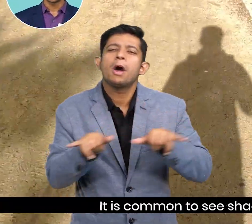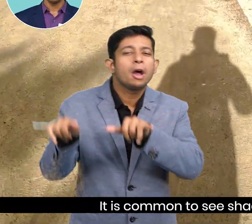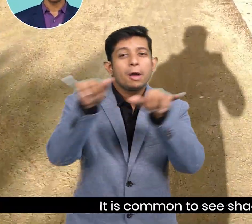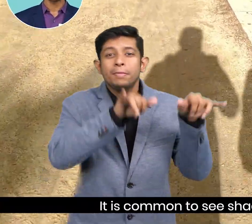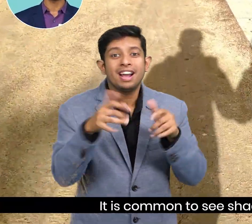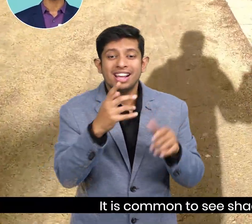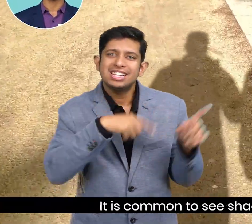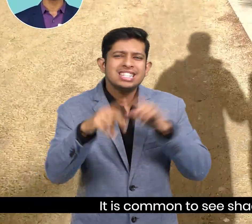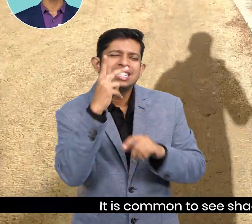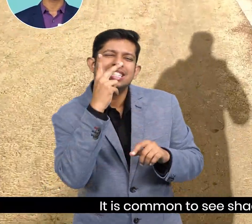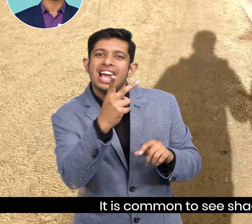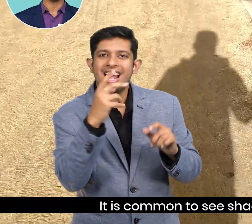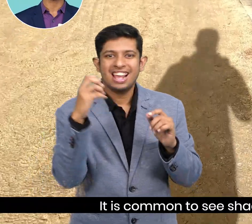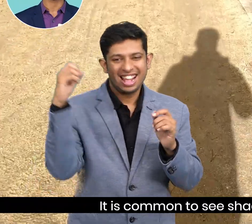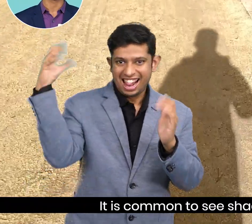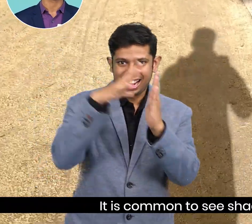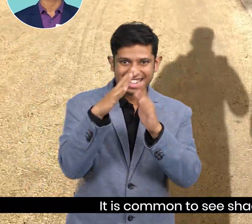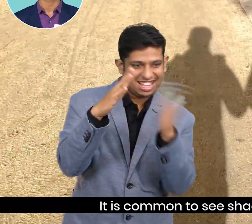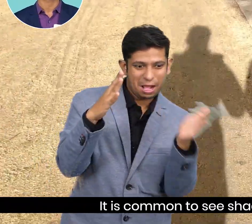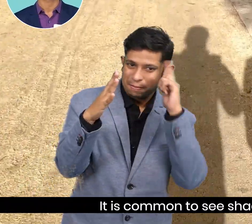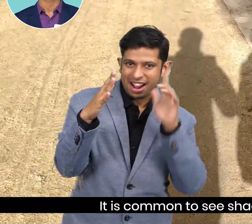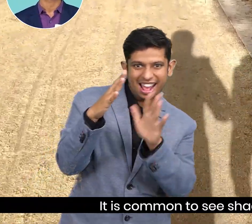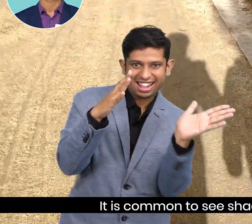It is common to see shadows during the daytime.